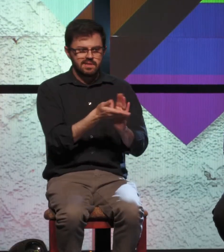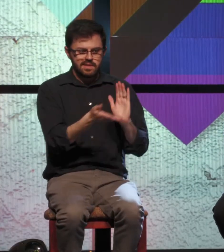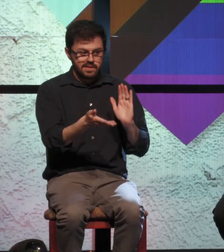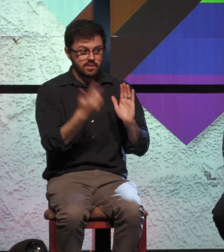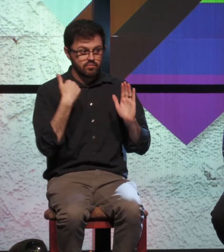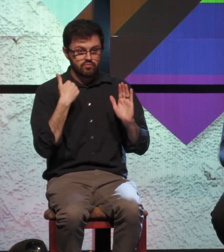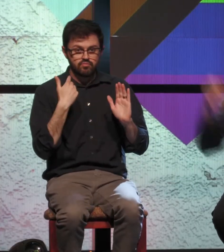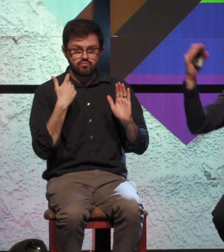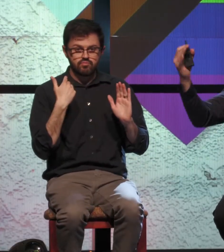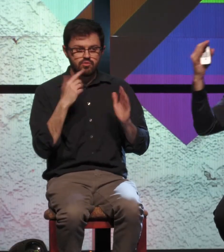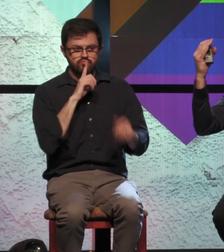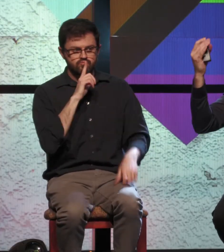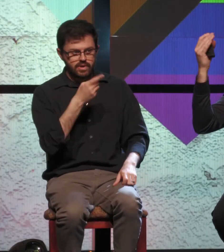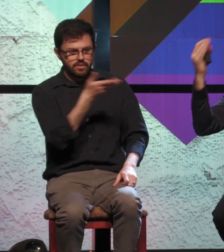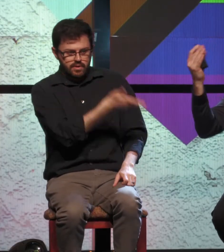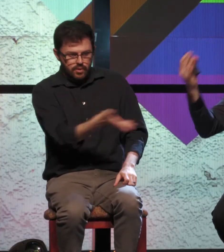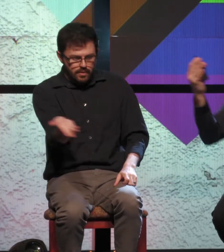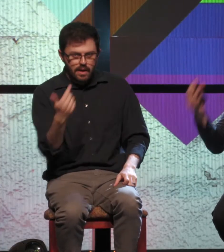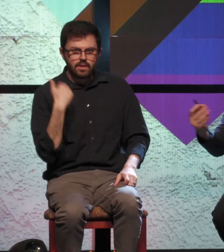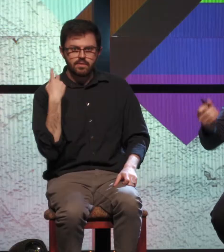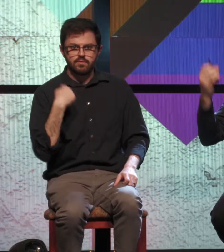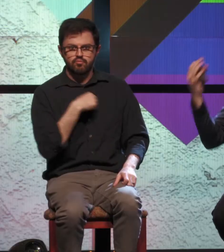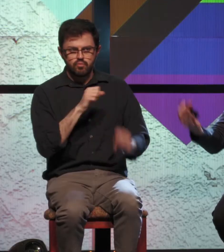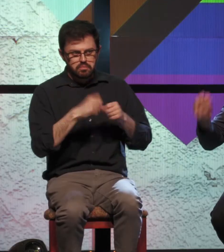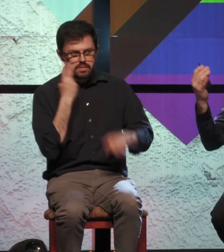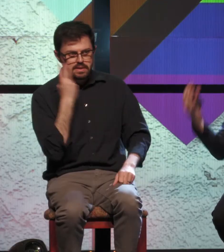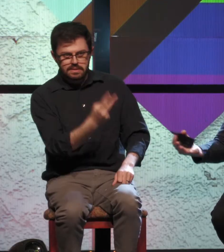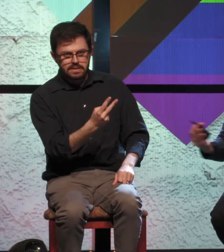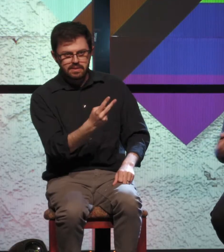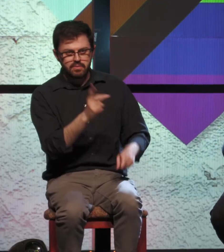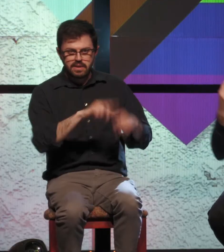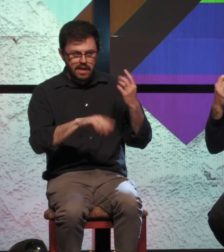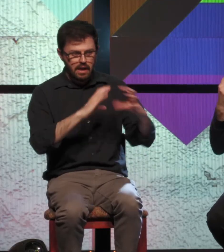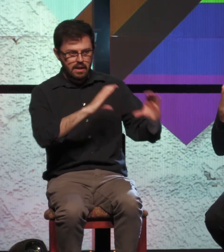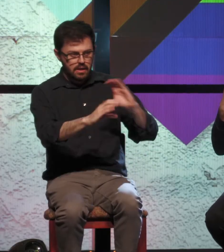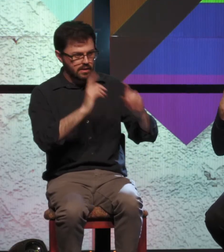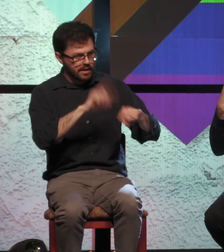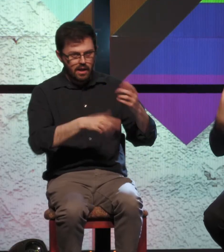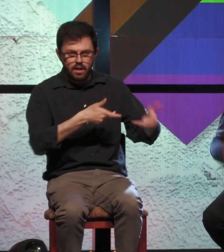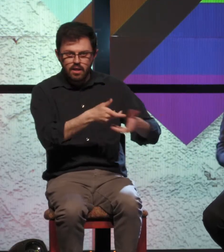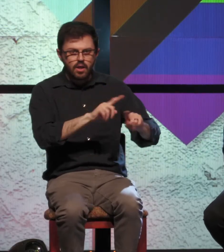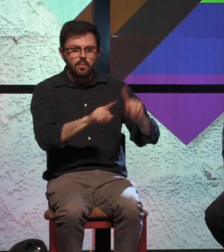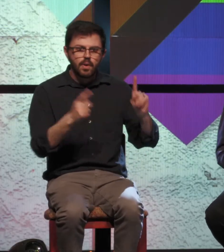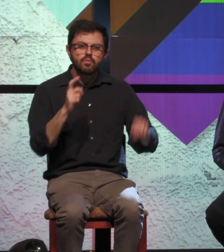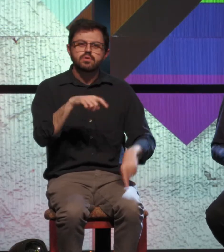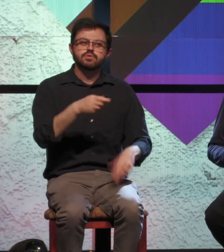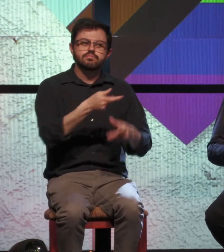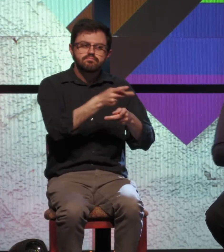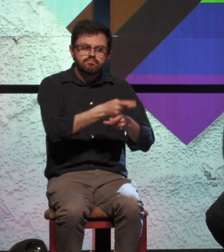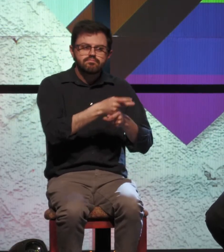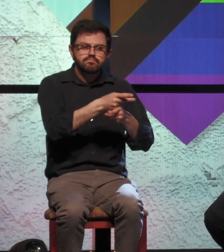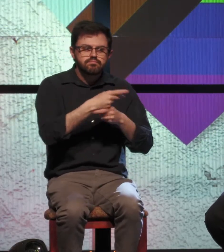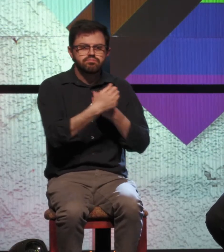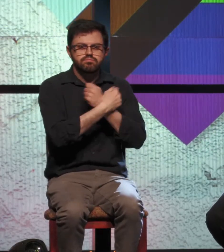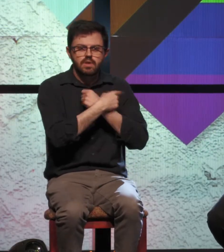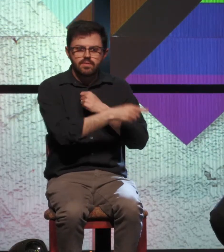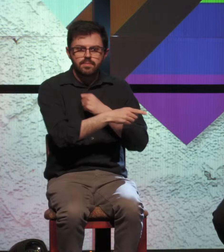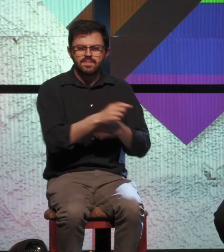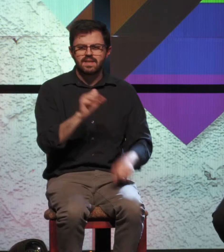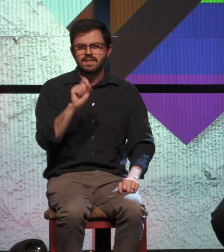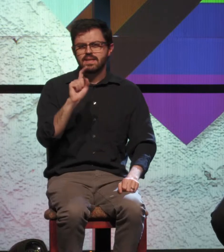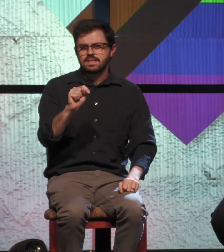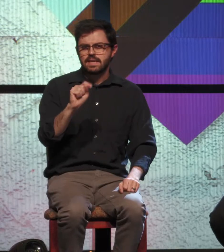with, I would suggest could fit into this category of brothers and sisters. I love, St. Francis used to call them like